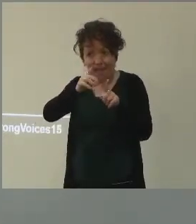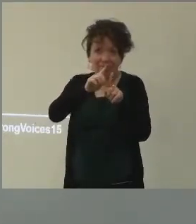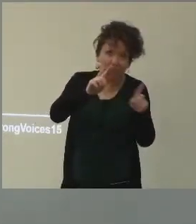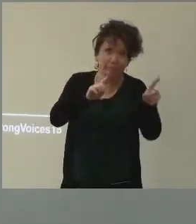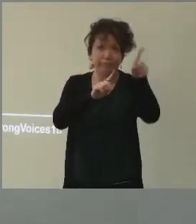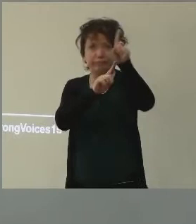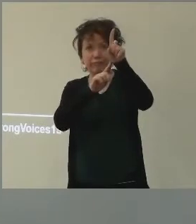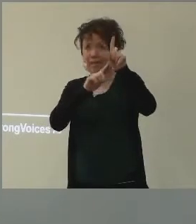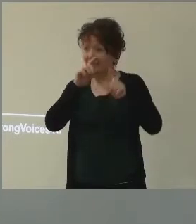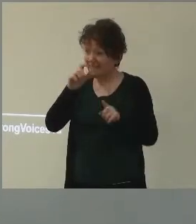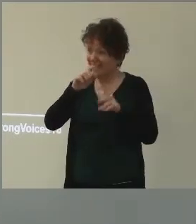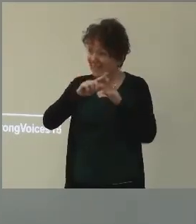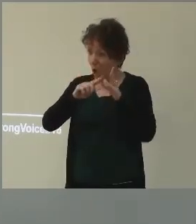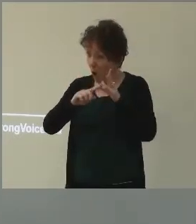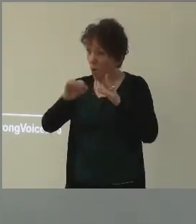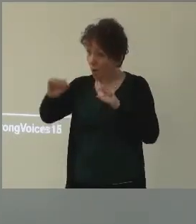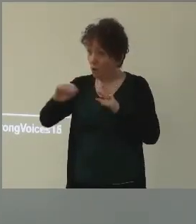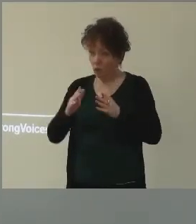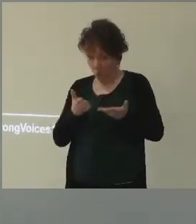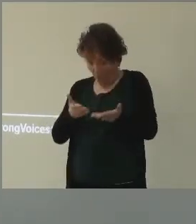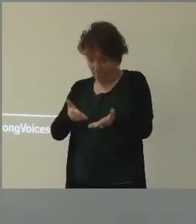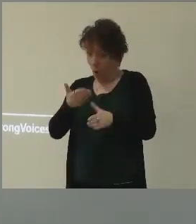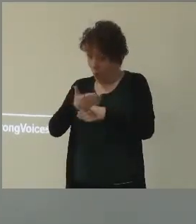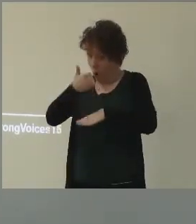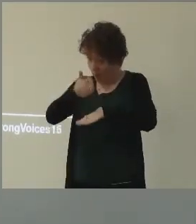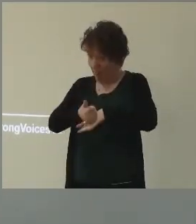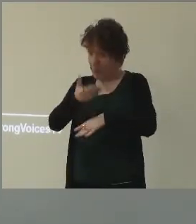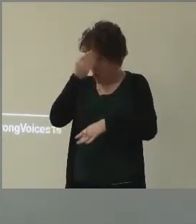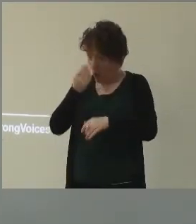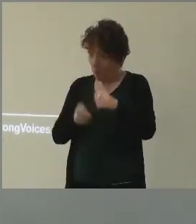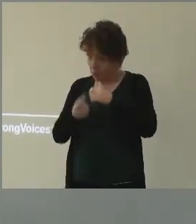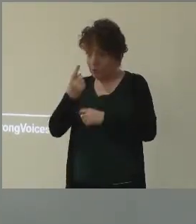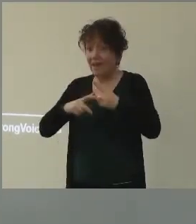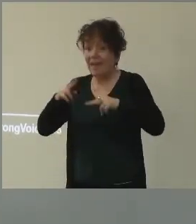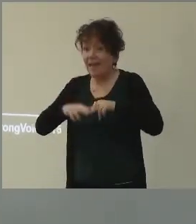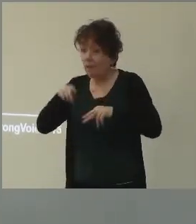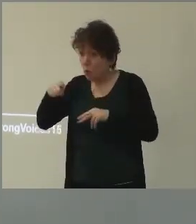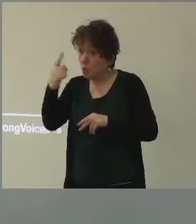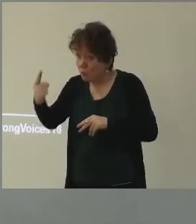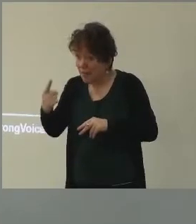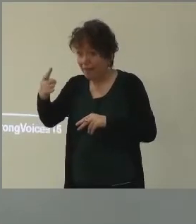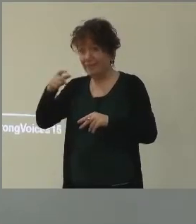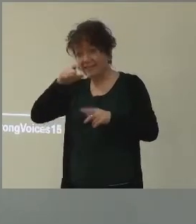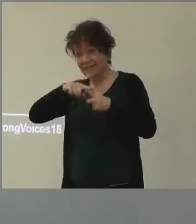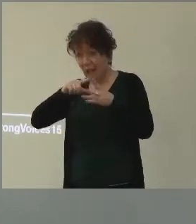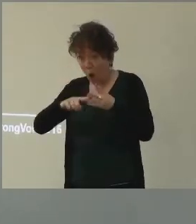organisation to offer a work-based learning opportunity. And if you are the CEO or the head of your organisation,